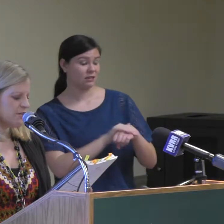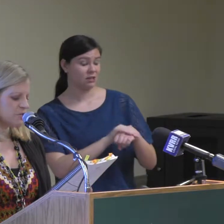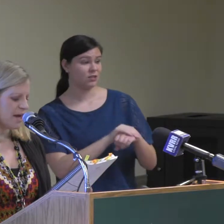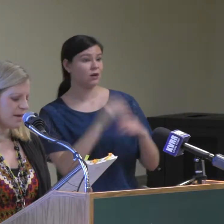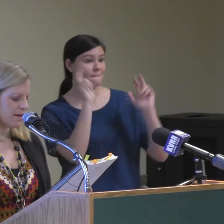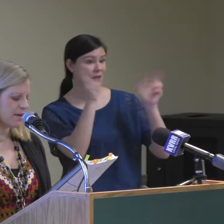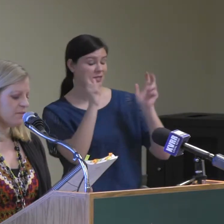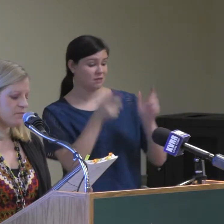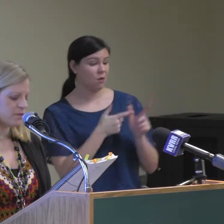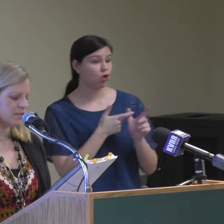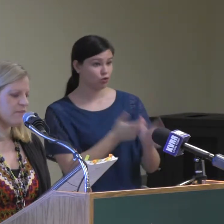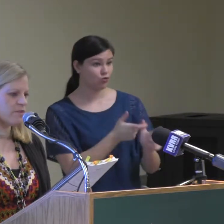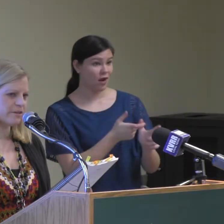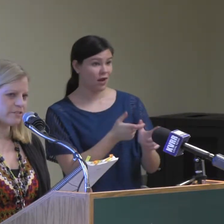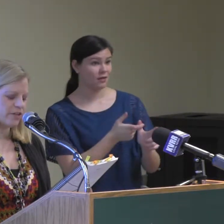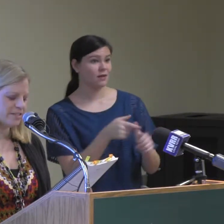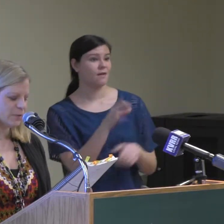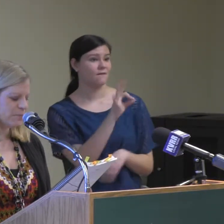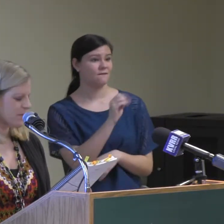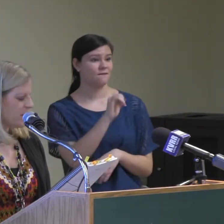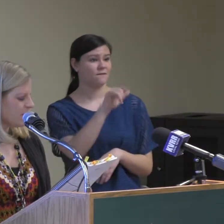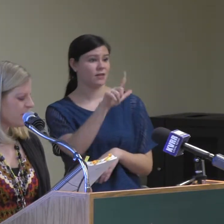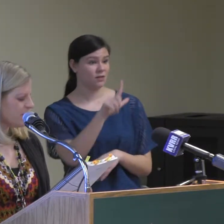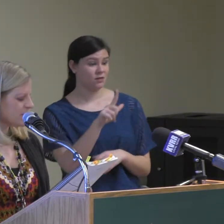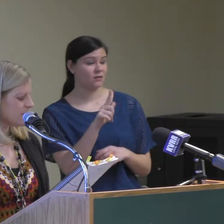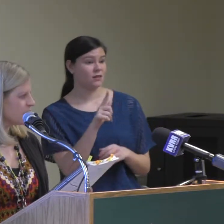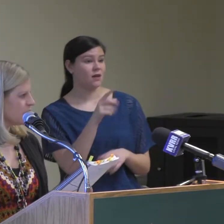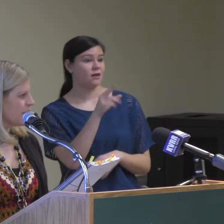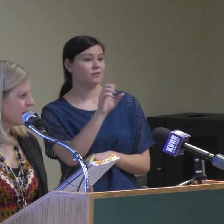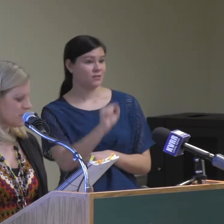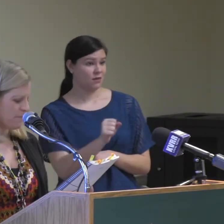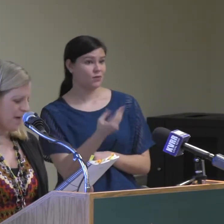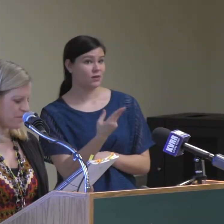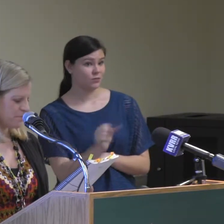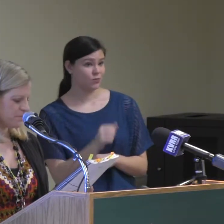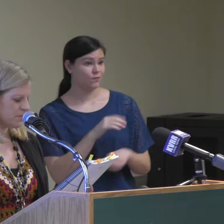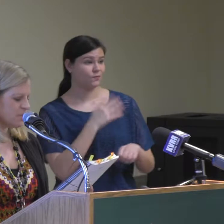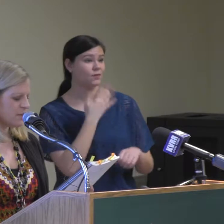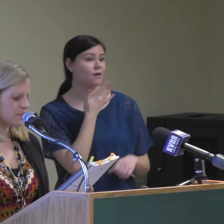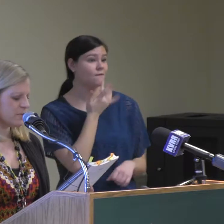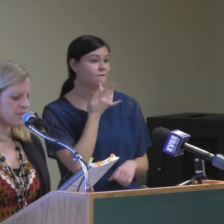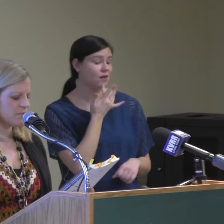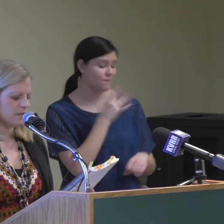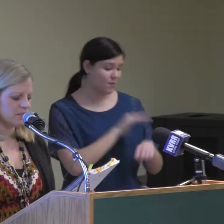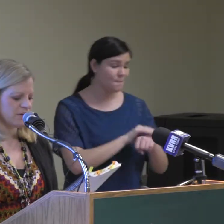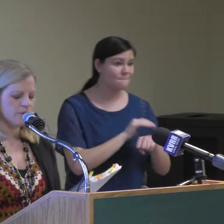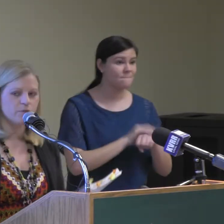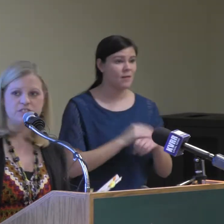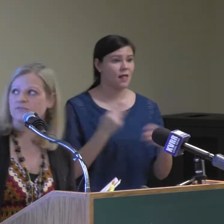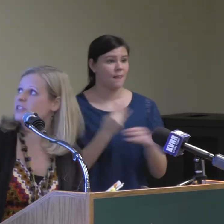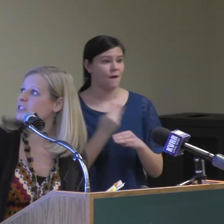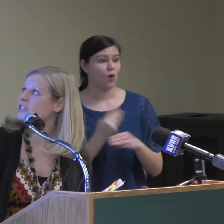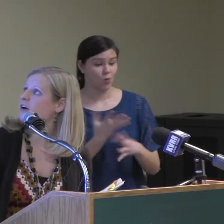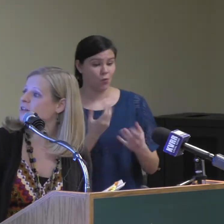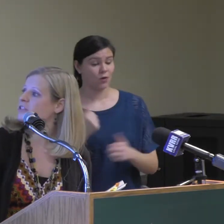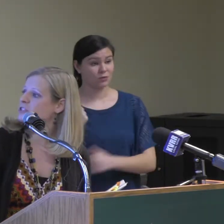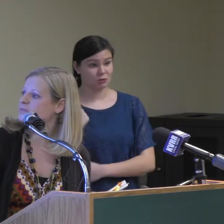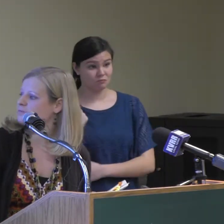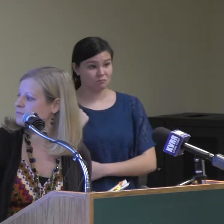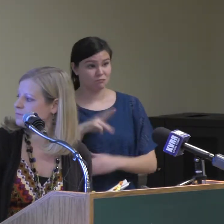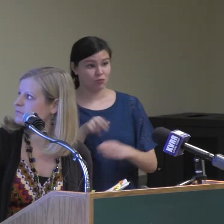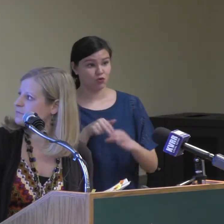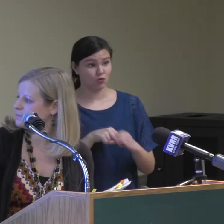basketball and track and field at Fargo South High School. Her favorite subjects are English and math. She wants to go into the military when she finishes